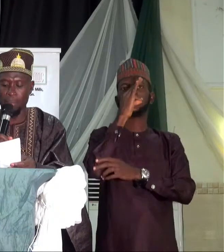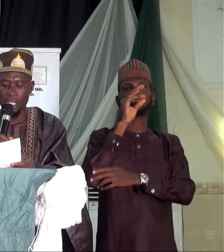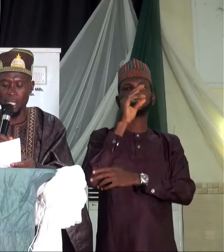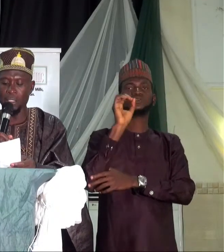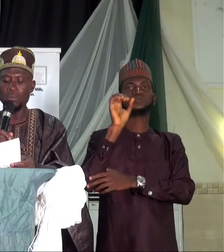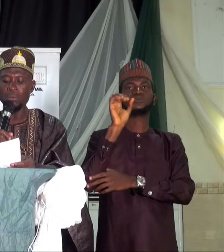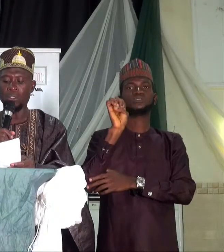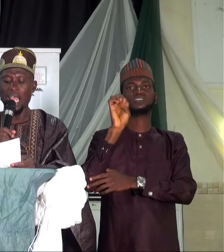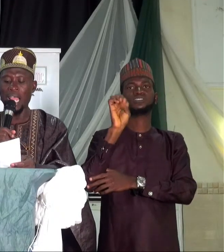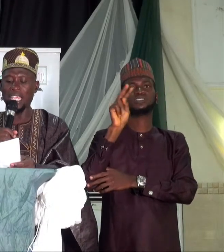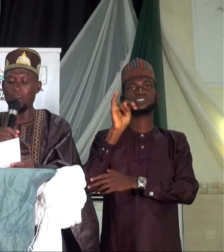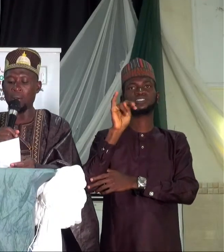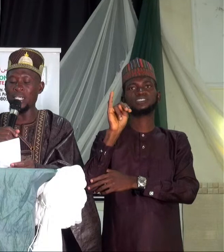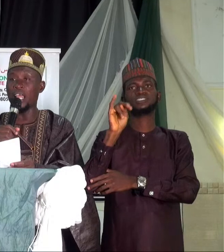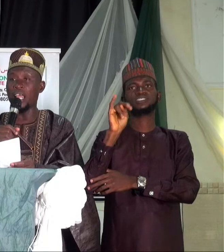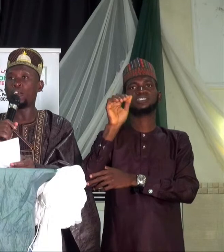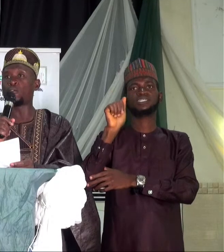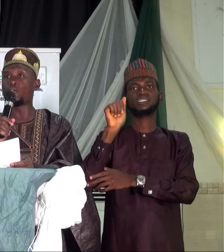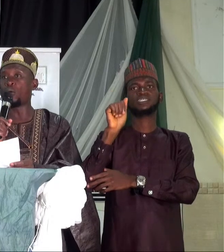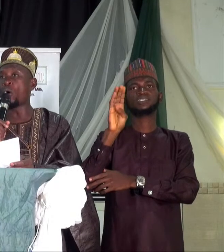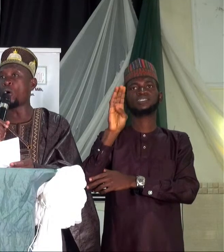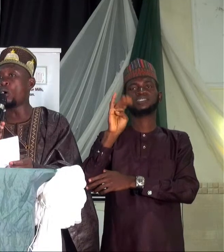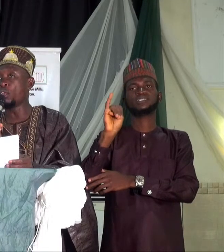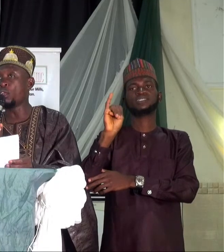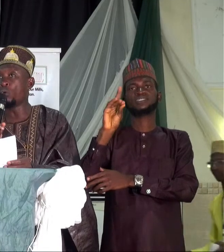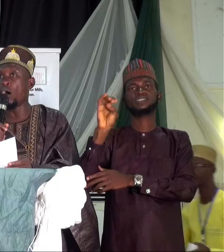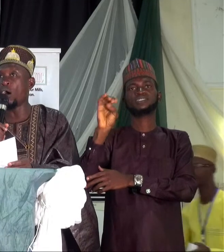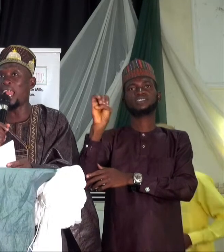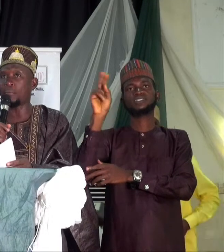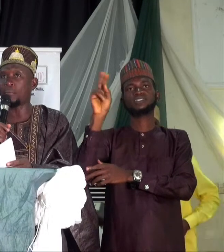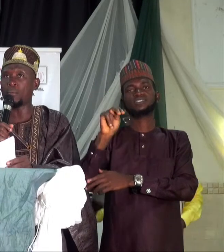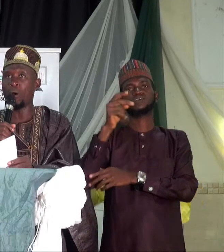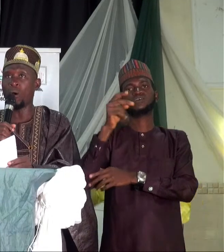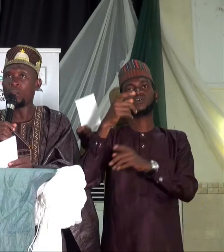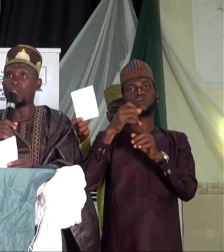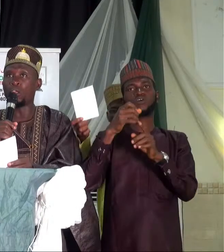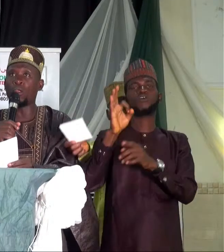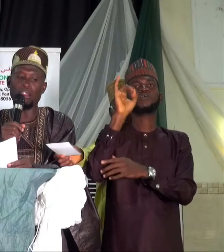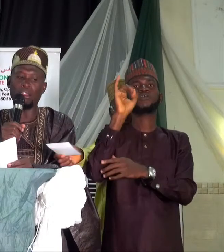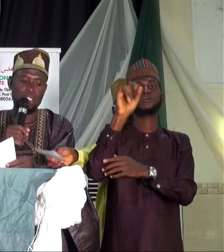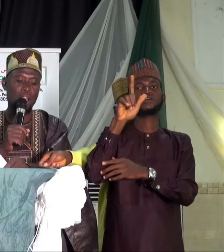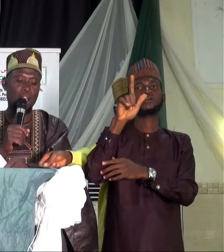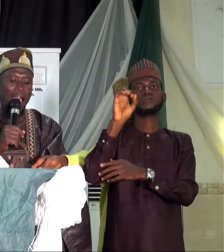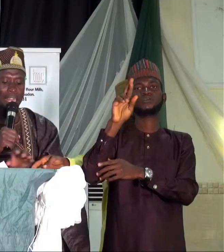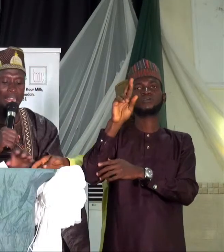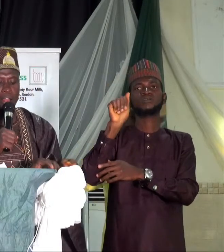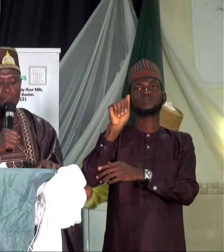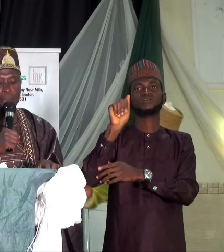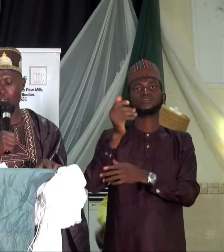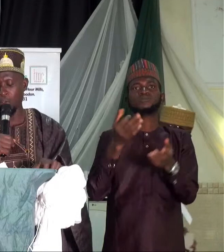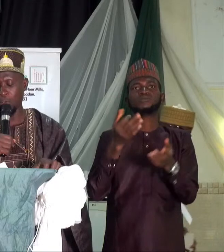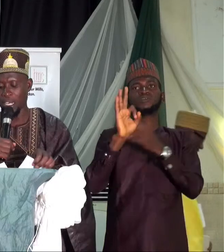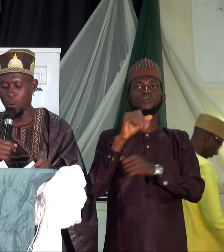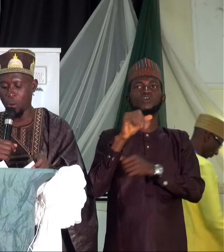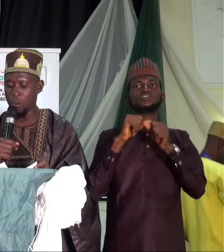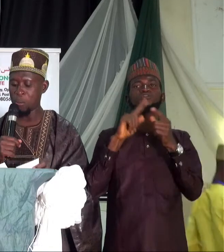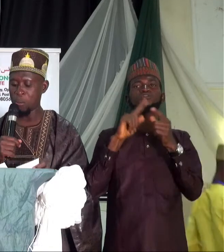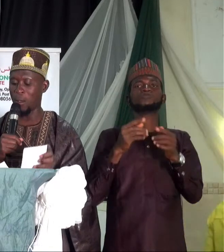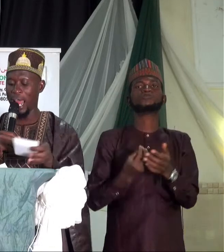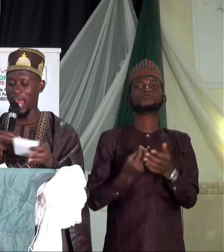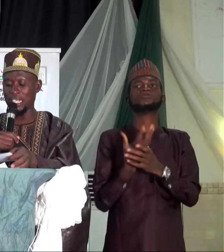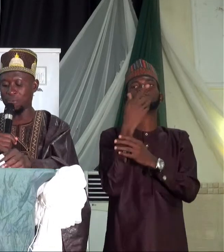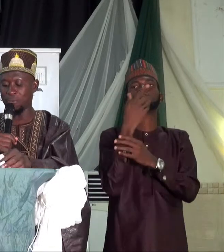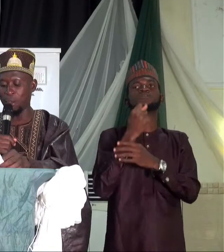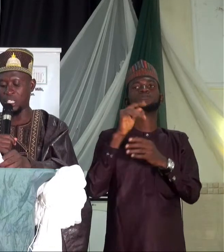Abidin, Toja Akewo Ije, fun gbogbo ilu Ilora Lapapo. Ilu lora to tin lora ami lora mo Olorun mi sadawo ba la